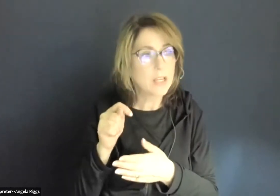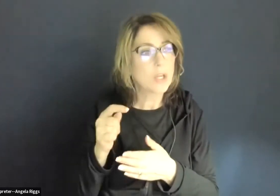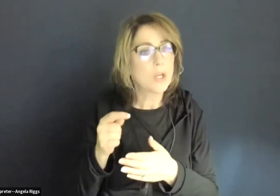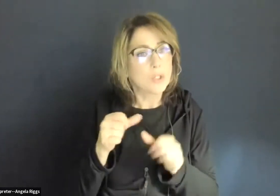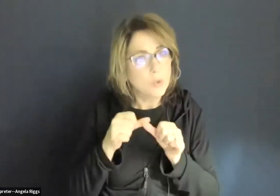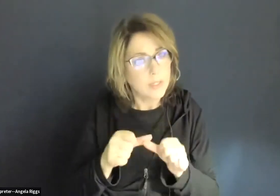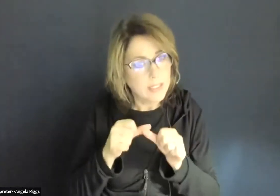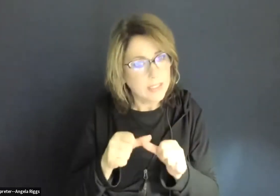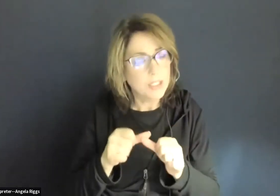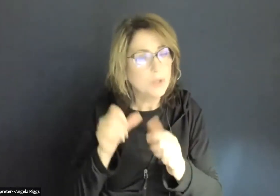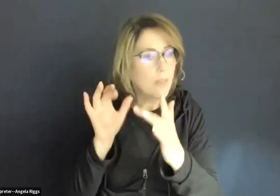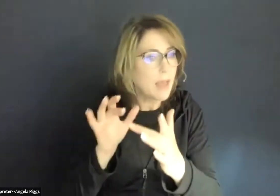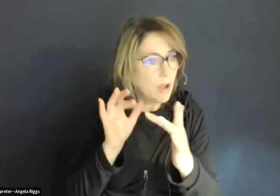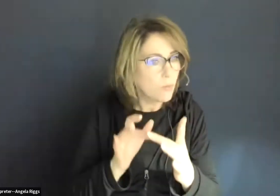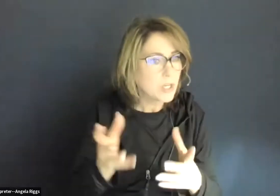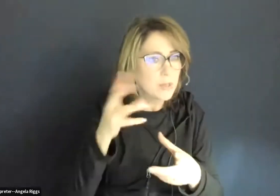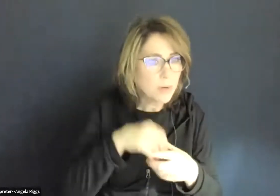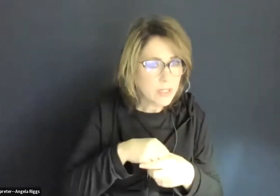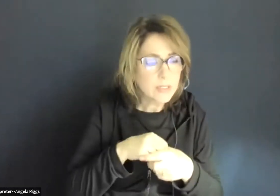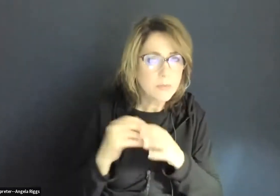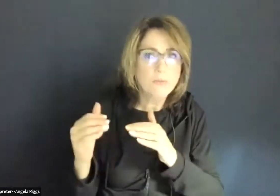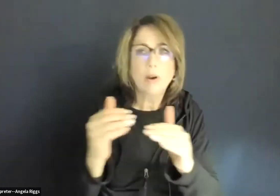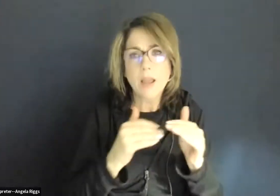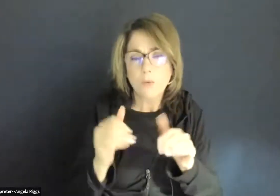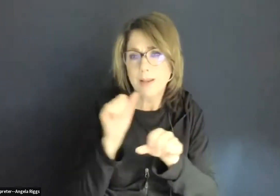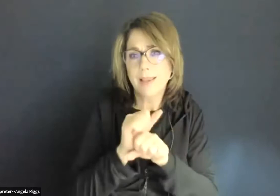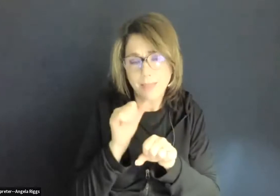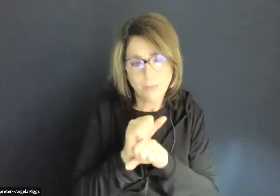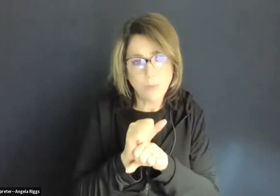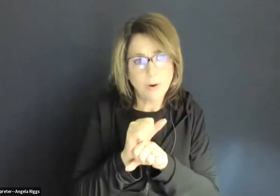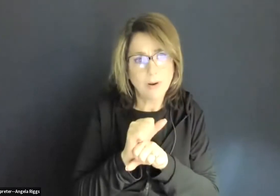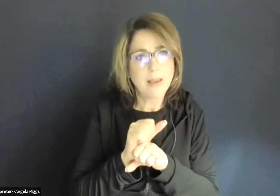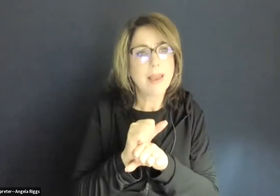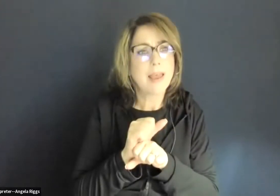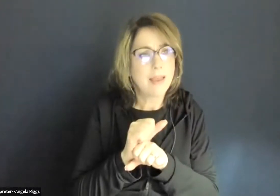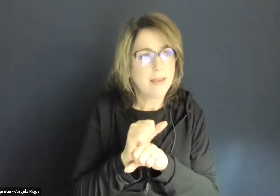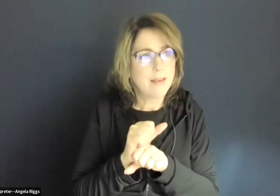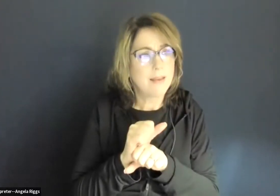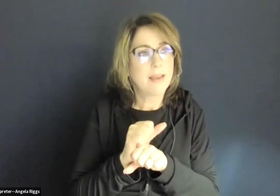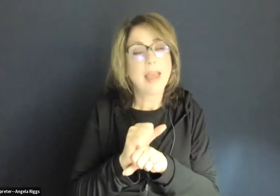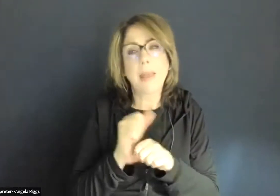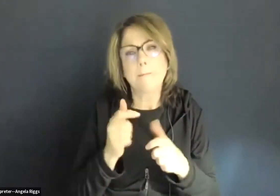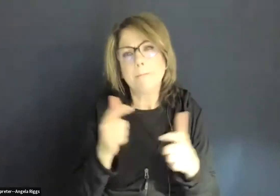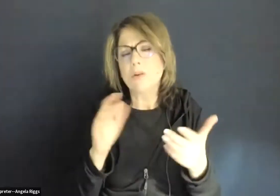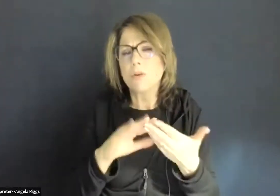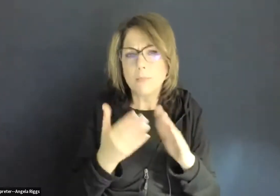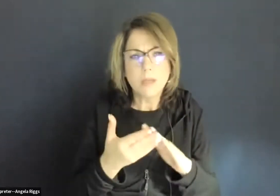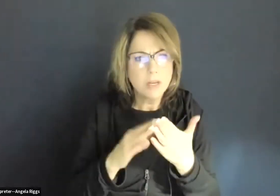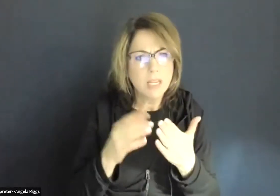in the continuing work for equity in the workplace and greater community for its